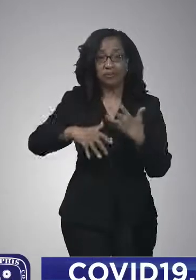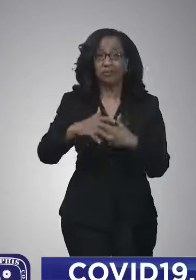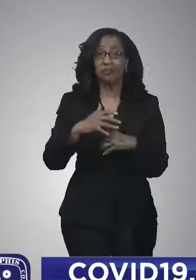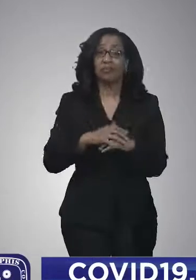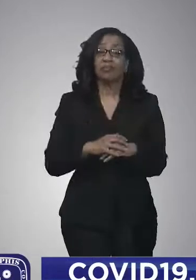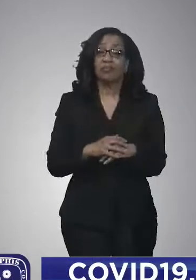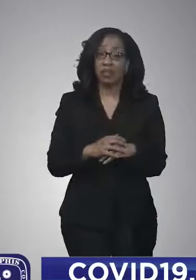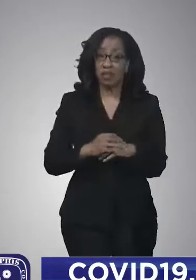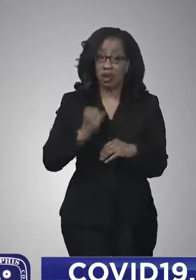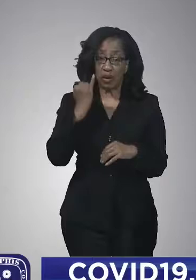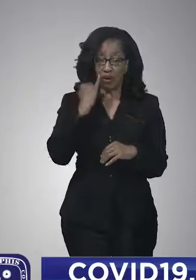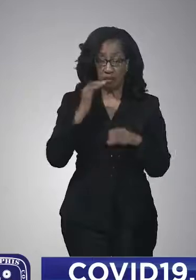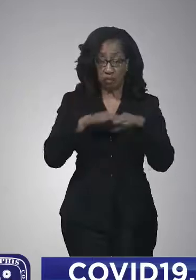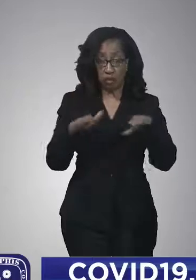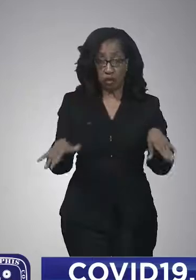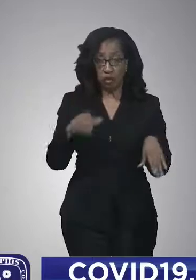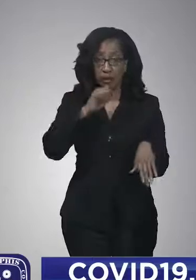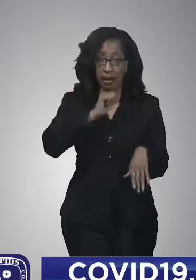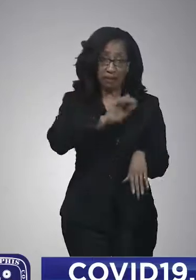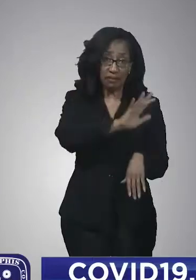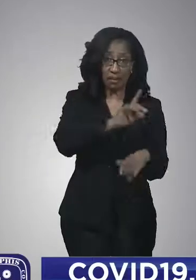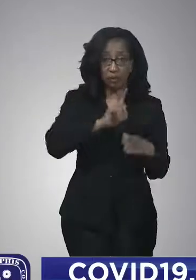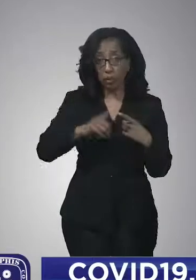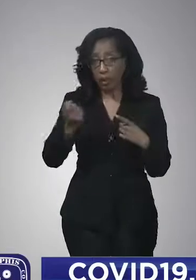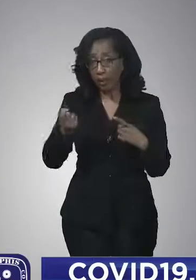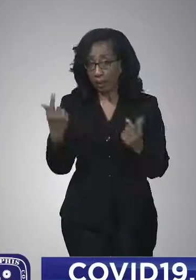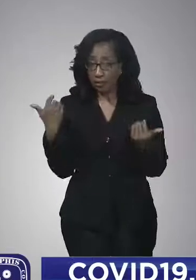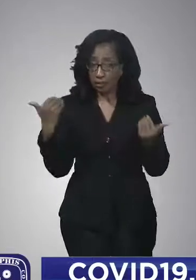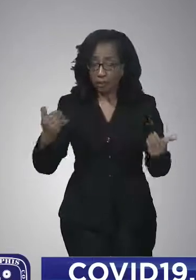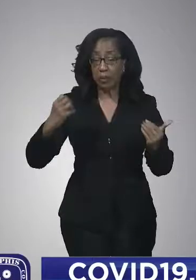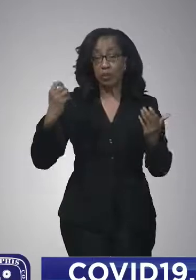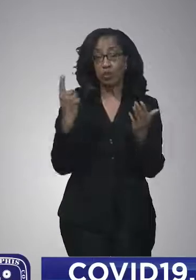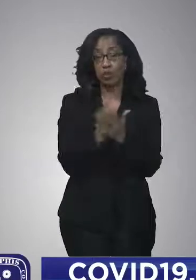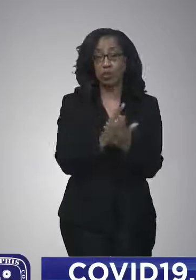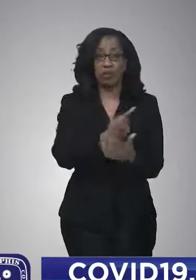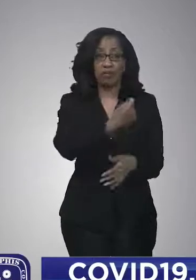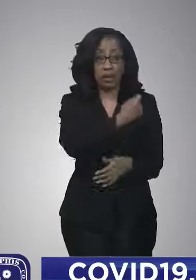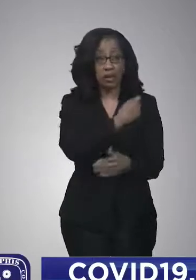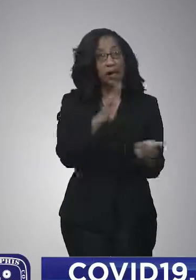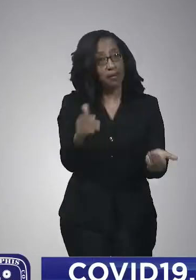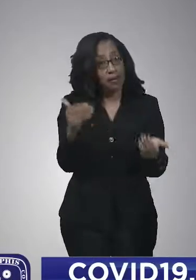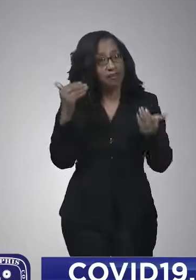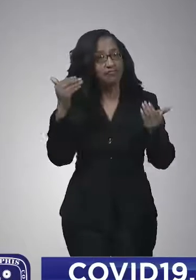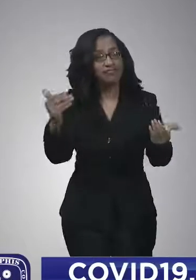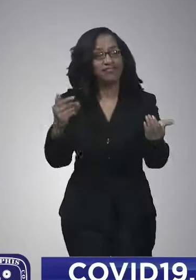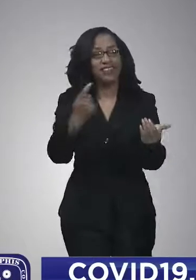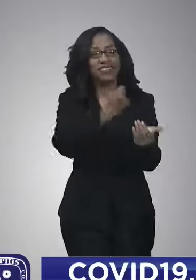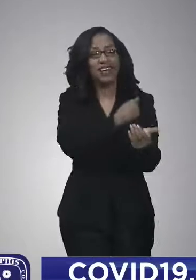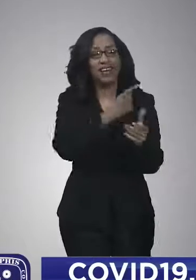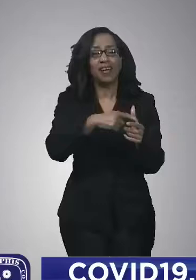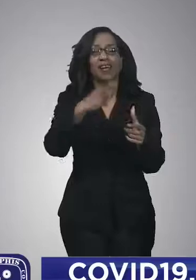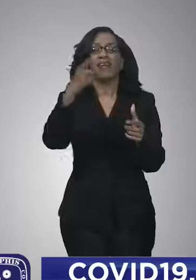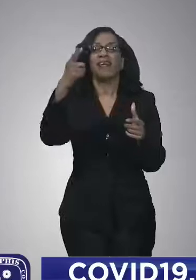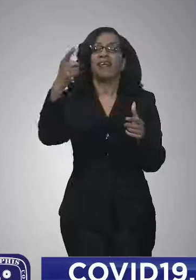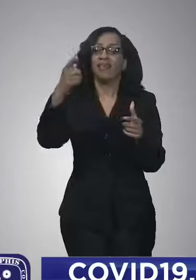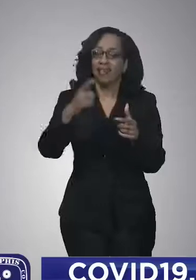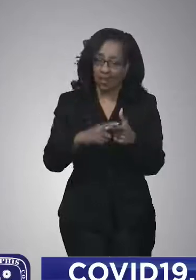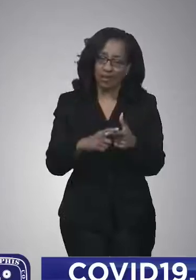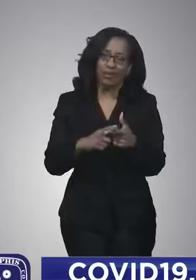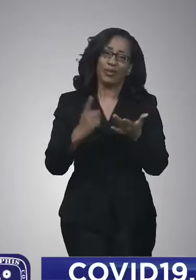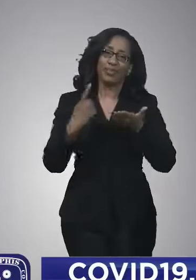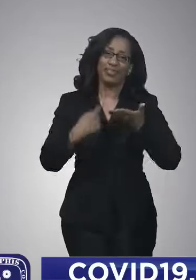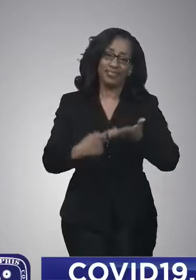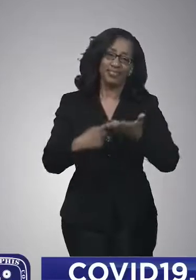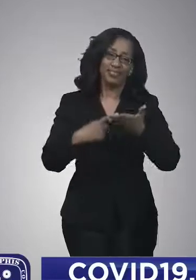those 5 to 11-year-olds approved for vaccinations and vaccinated, then we can start to talk a little bit